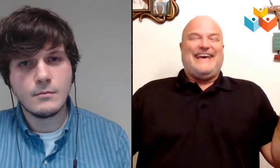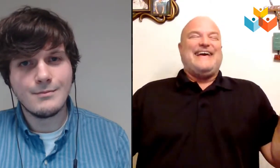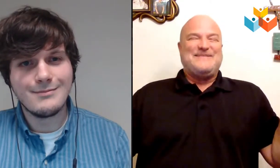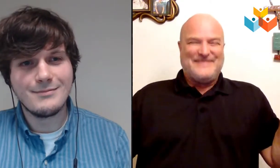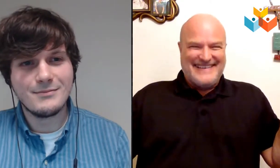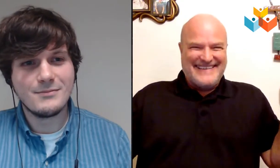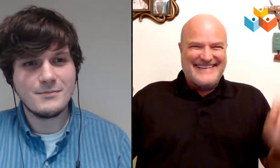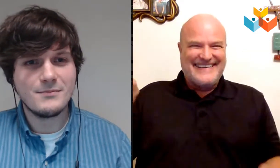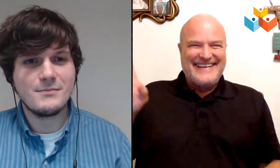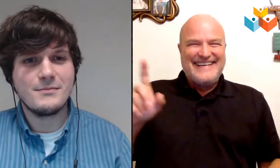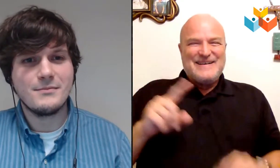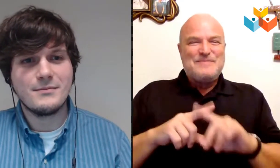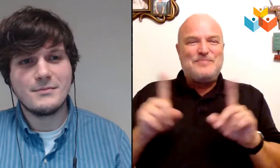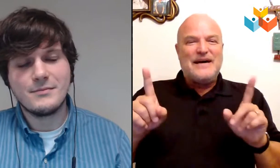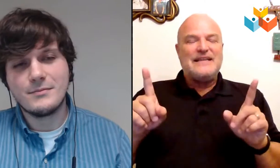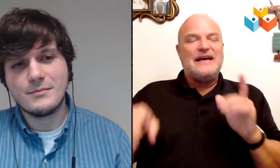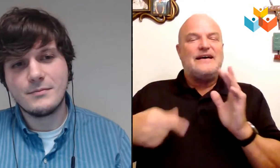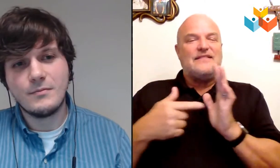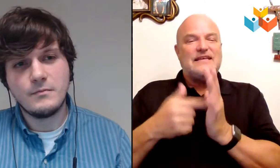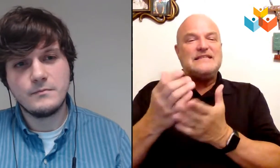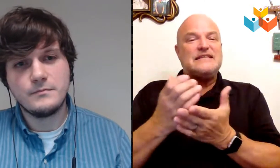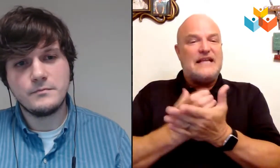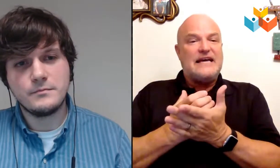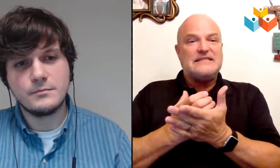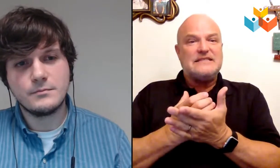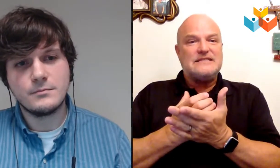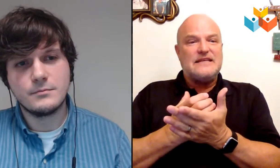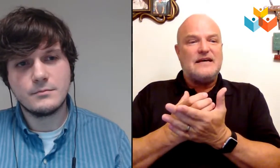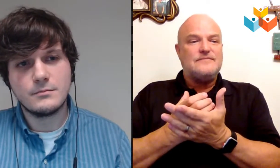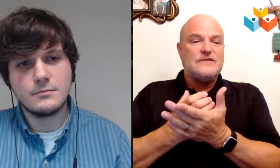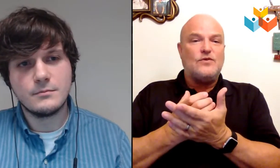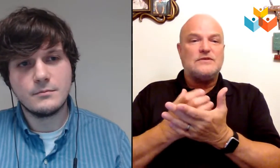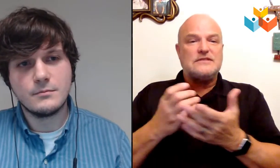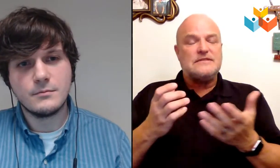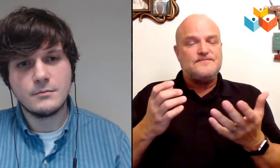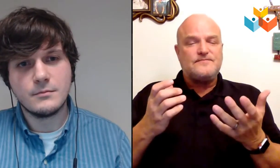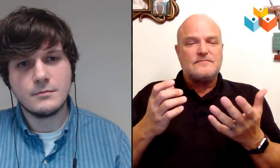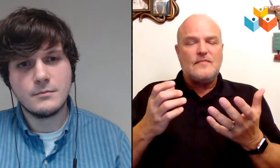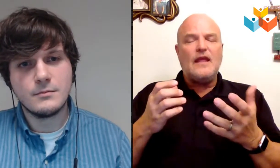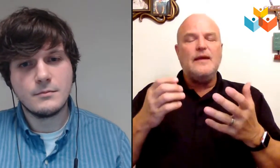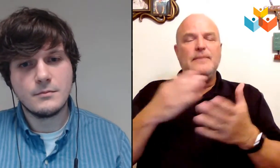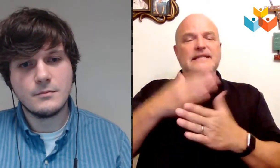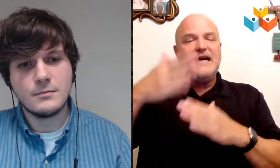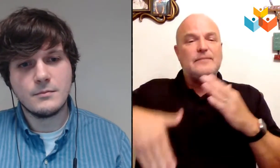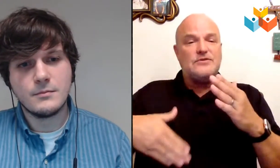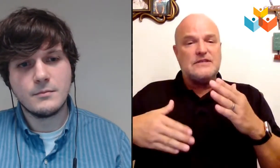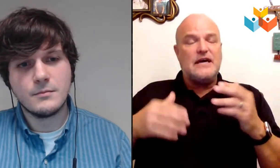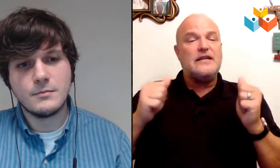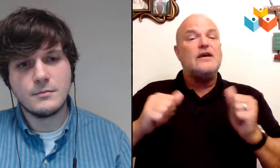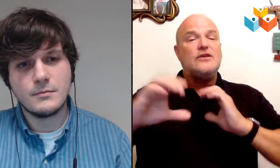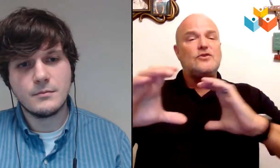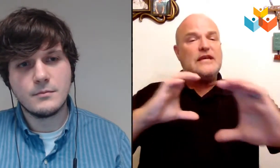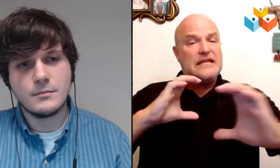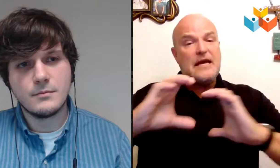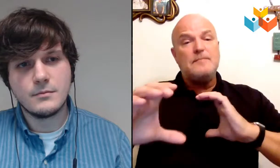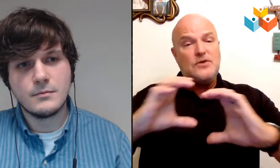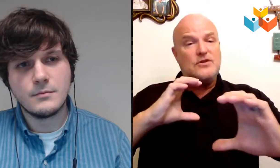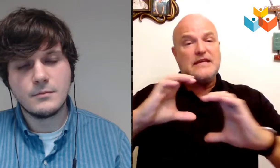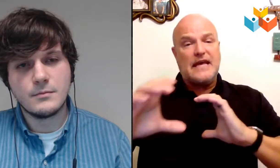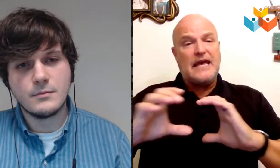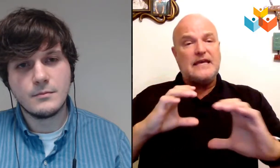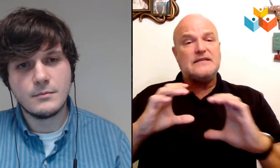different ballgame. But these classes, the courses, and by the time you're done, you